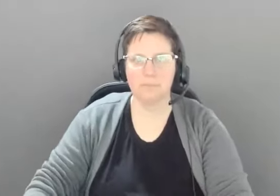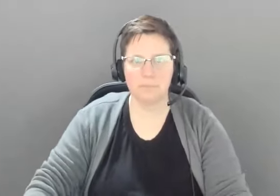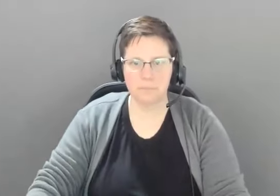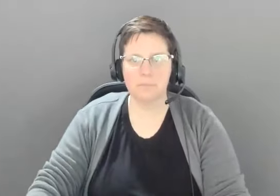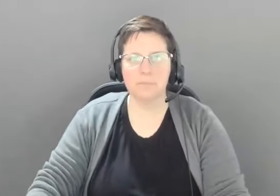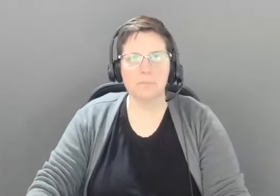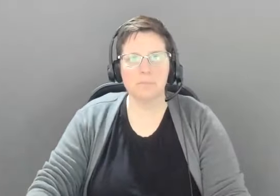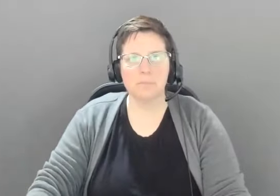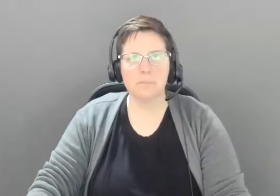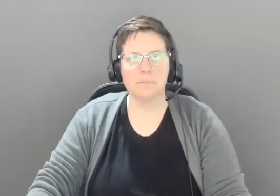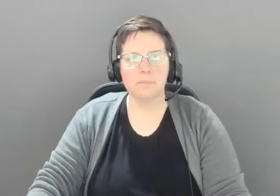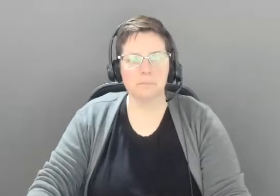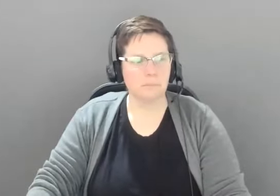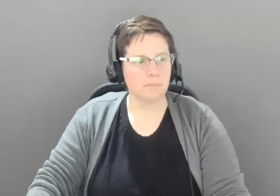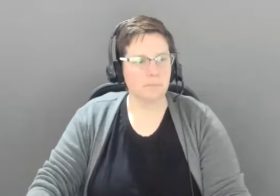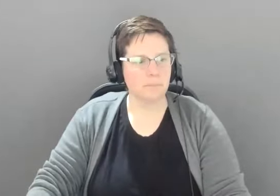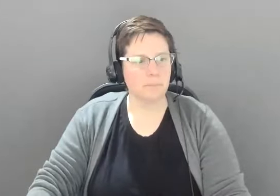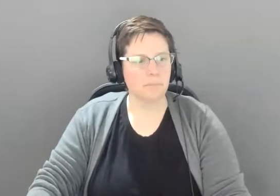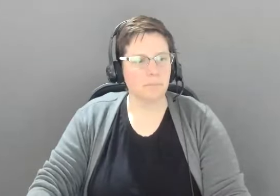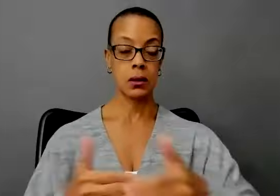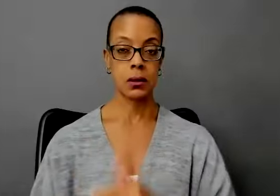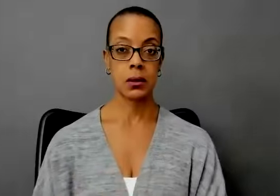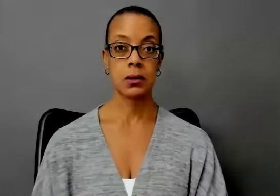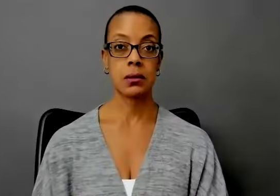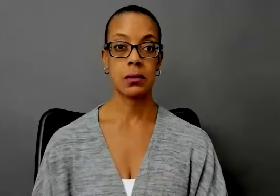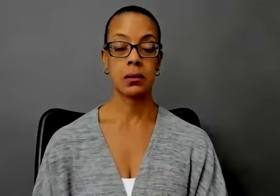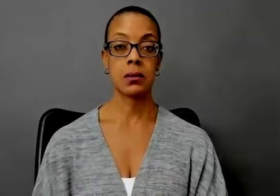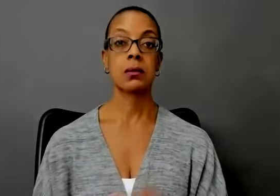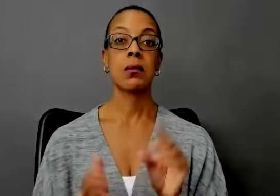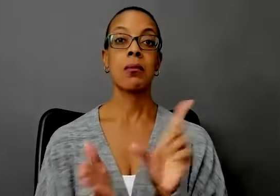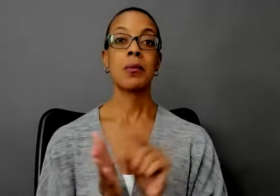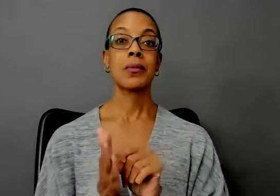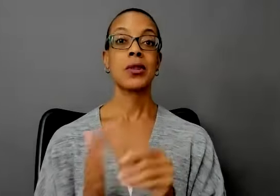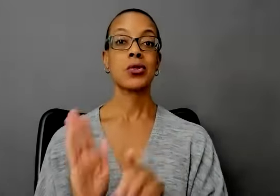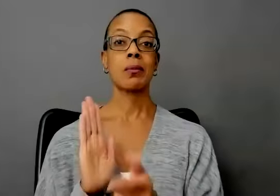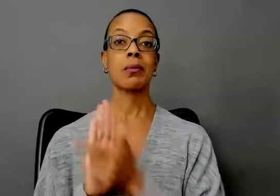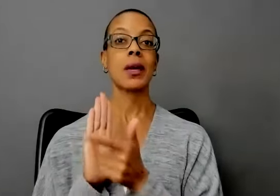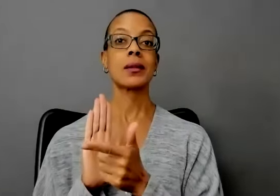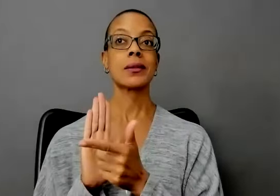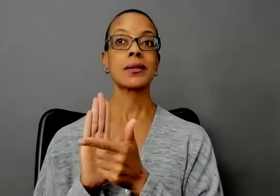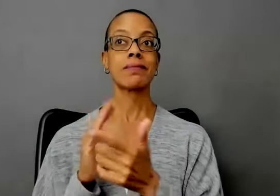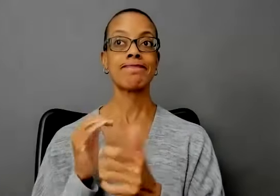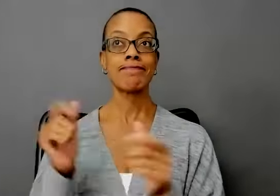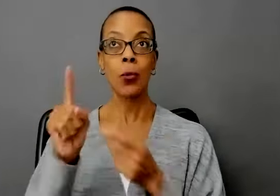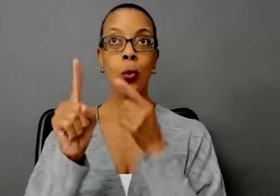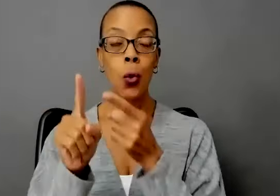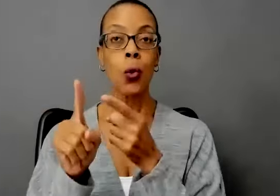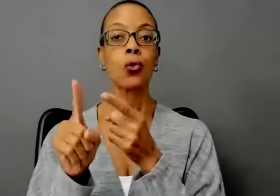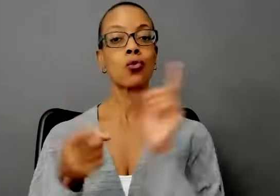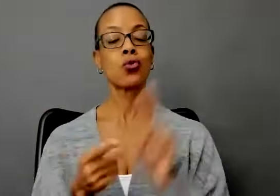process. Publication bans aim to encourage reporting reducing the fear of retaliation. They can